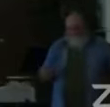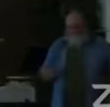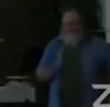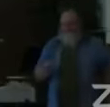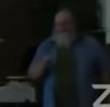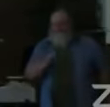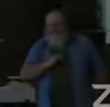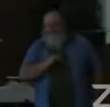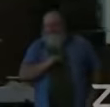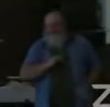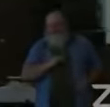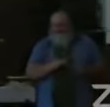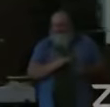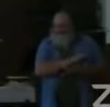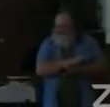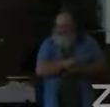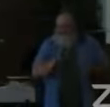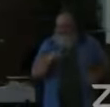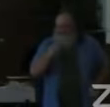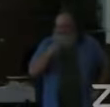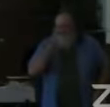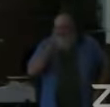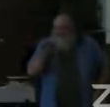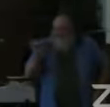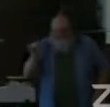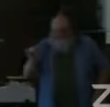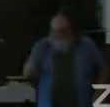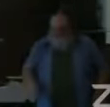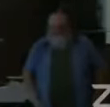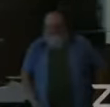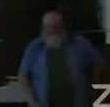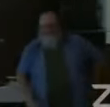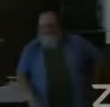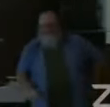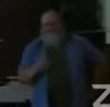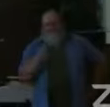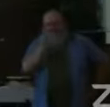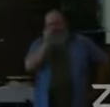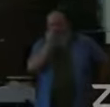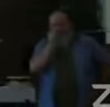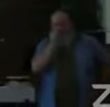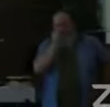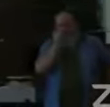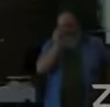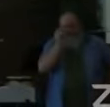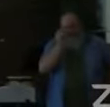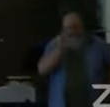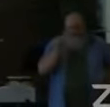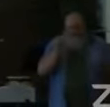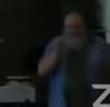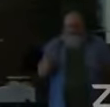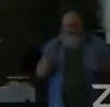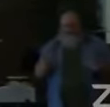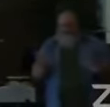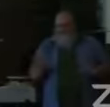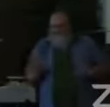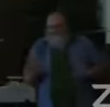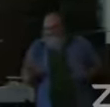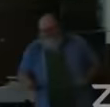I quit saying, and it's been a long time since I've been in a situation that was extremely difficult, that was overwhelming. It's been some